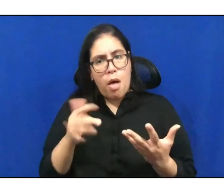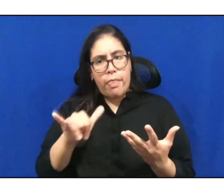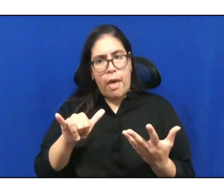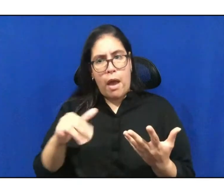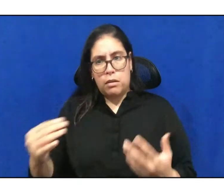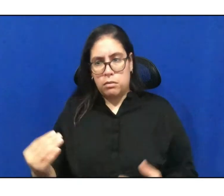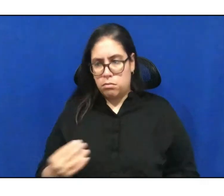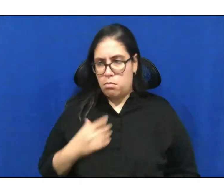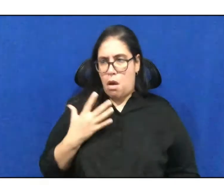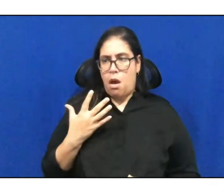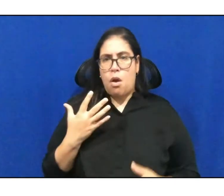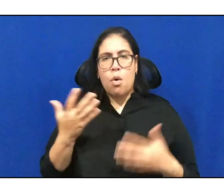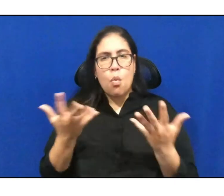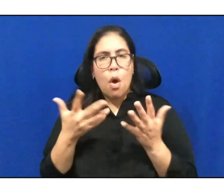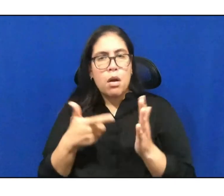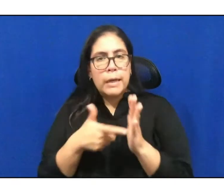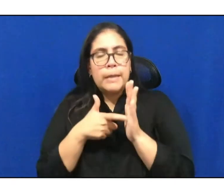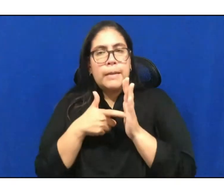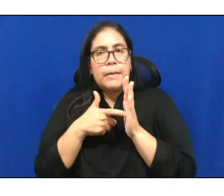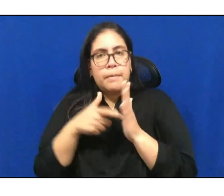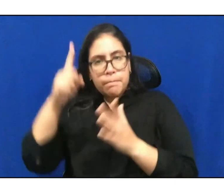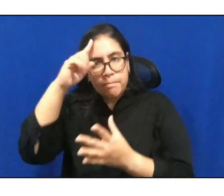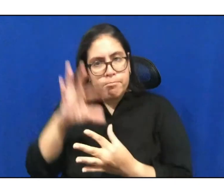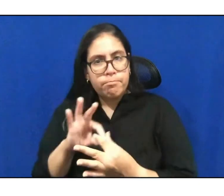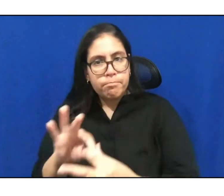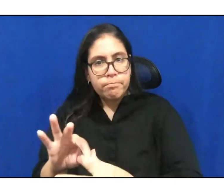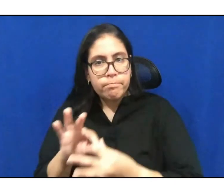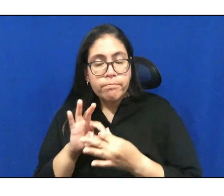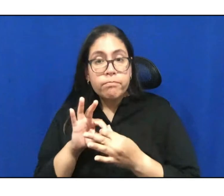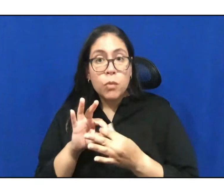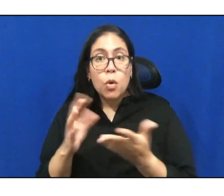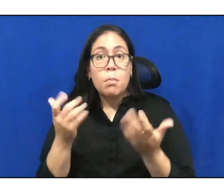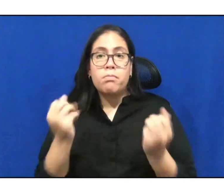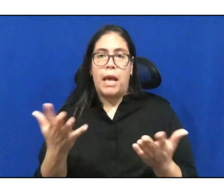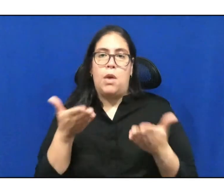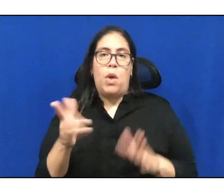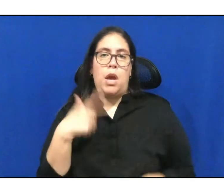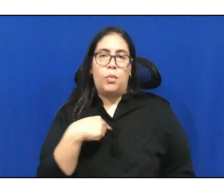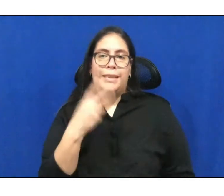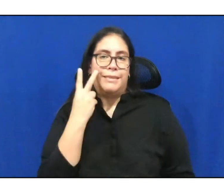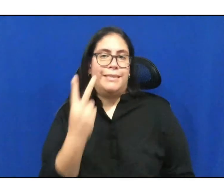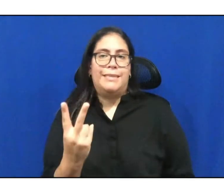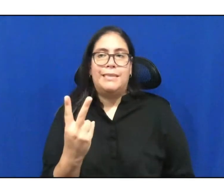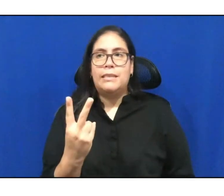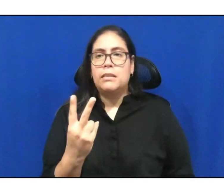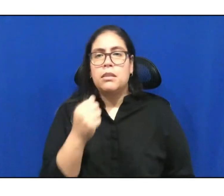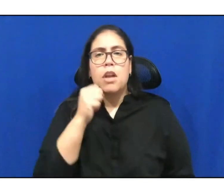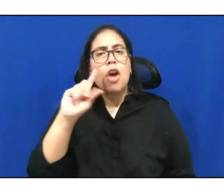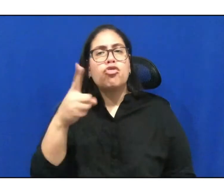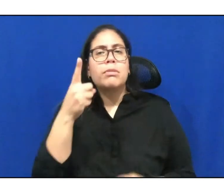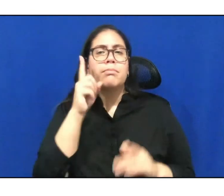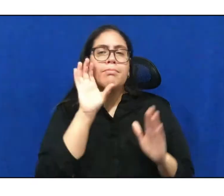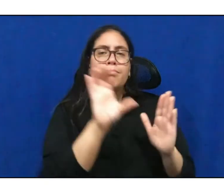requires, right? So that in many ways we see not just photographic images